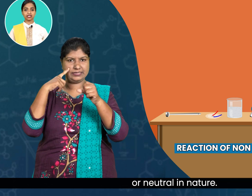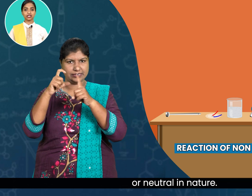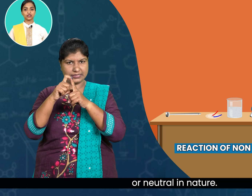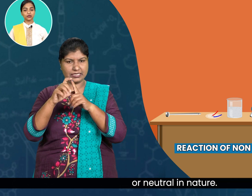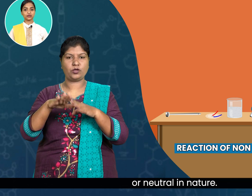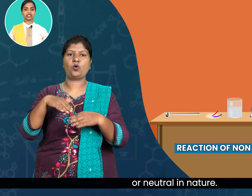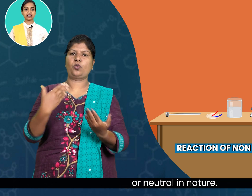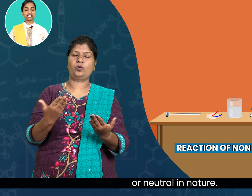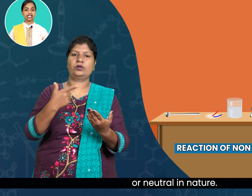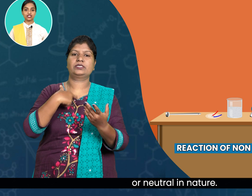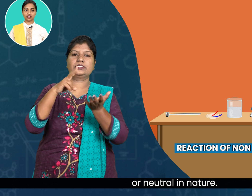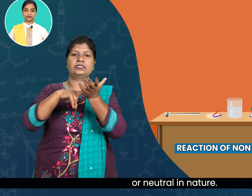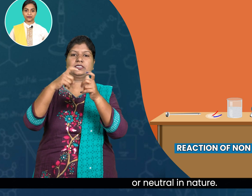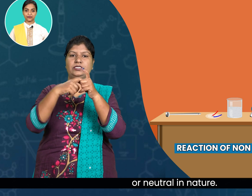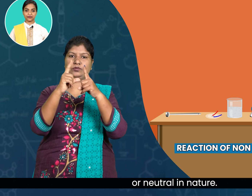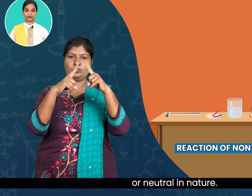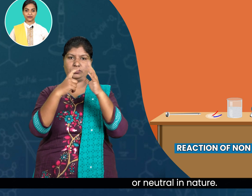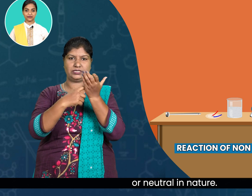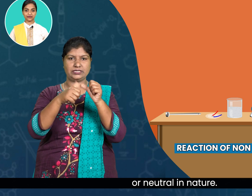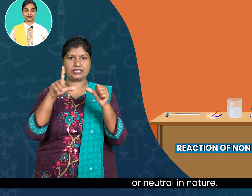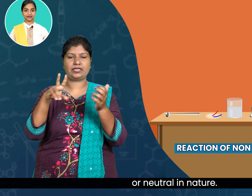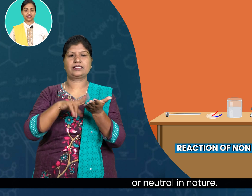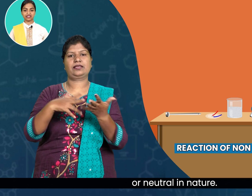or neutral in nature.